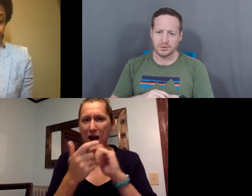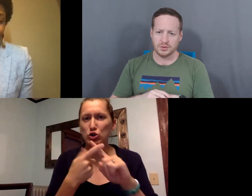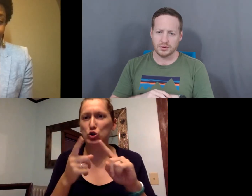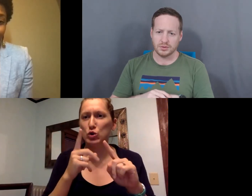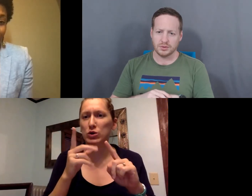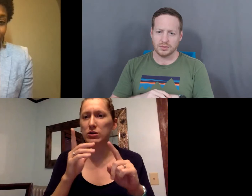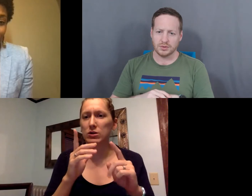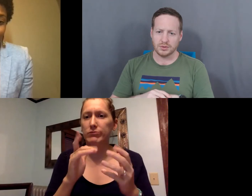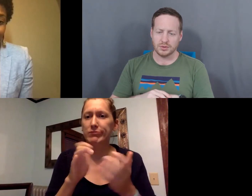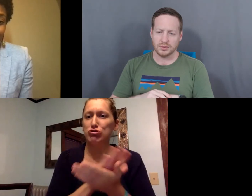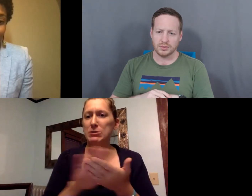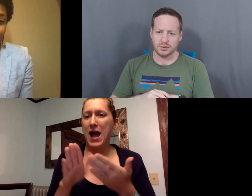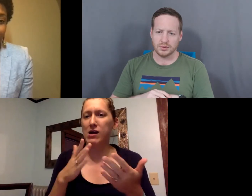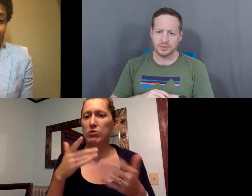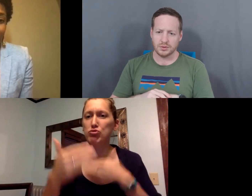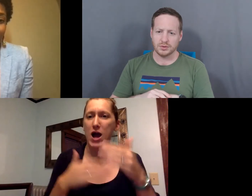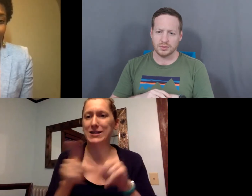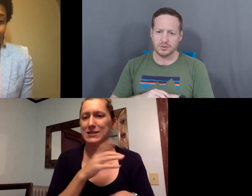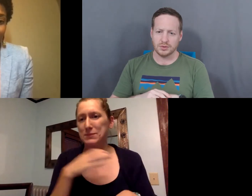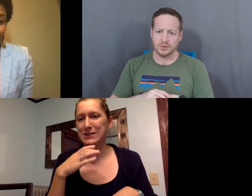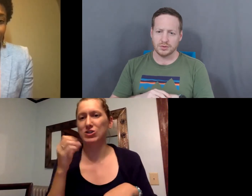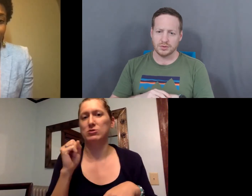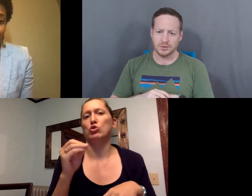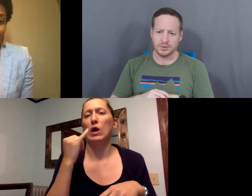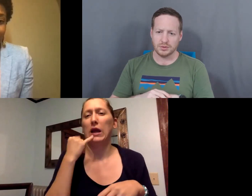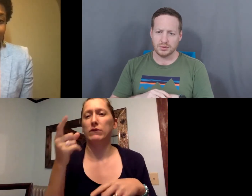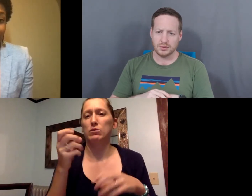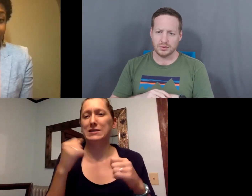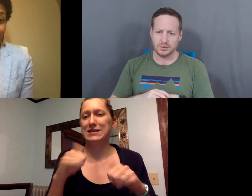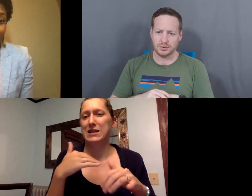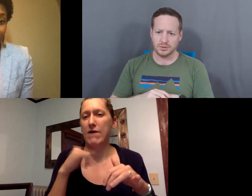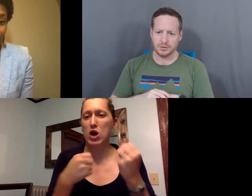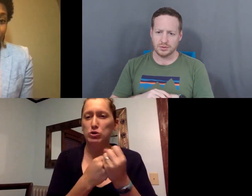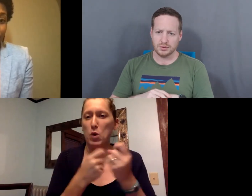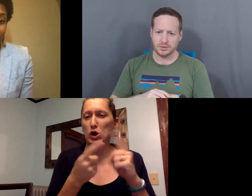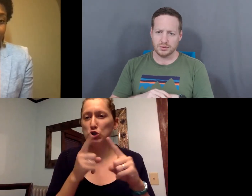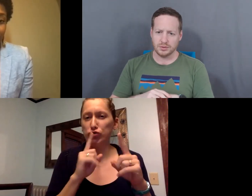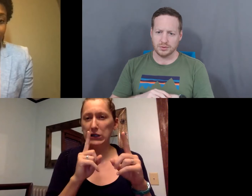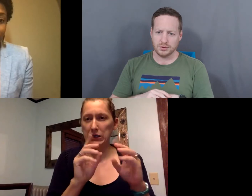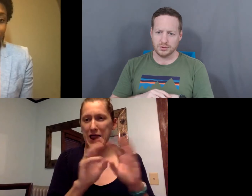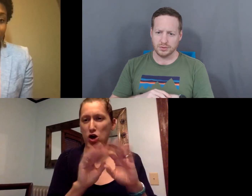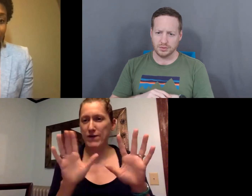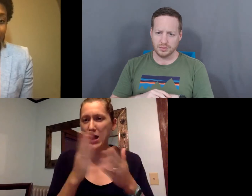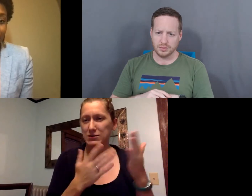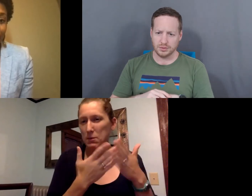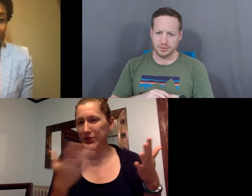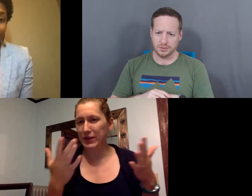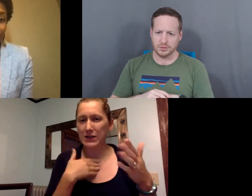figure out how things would pan out. So we had to kind of clean up house in that sense. So it'd be nice to have